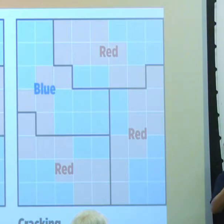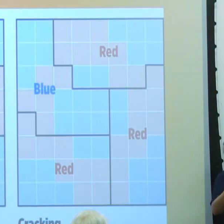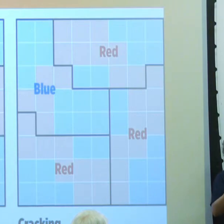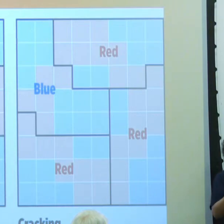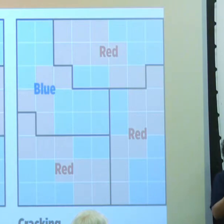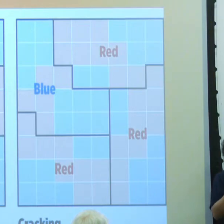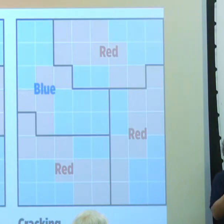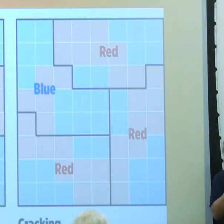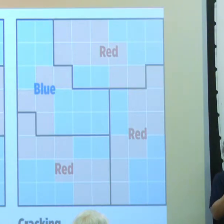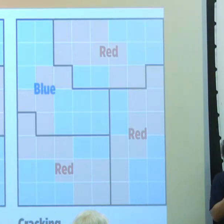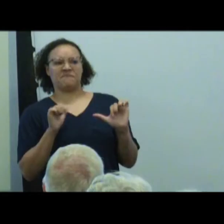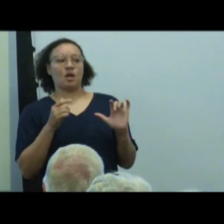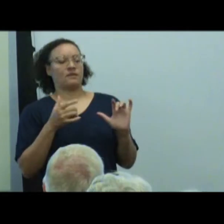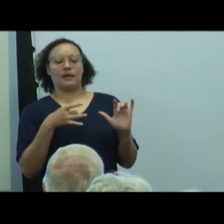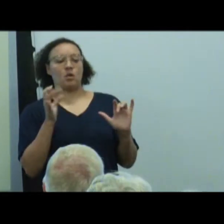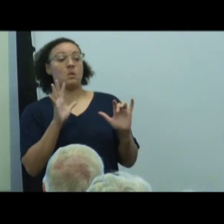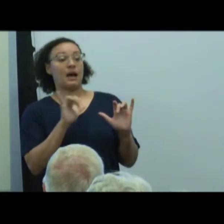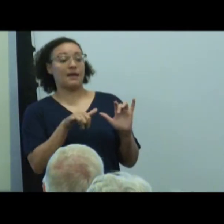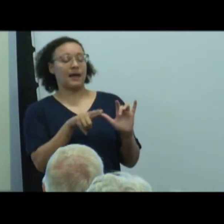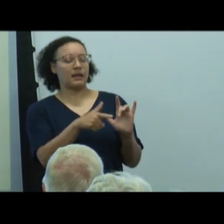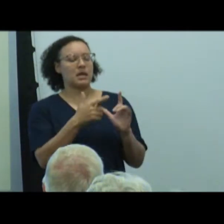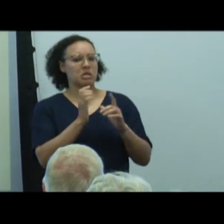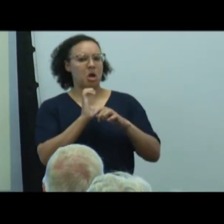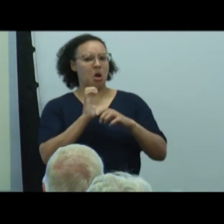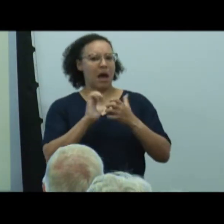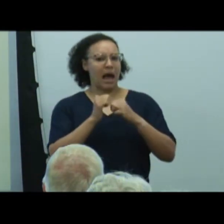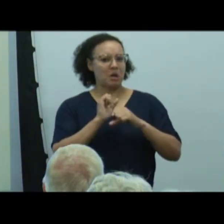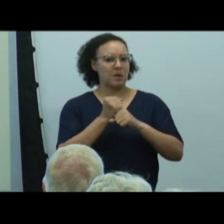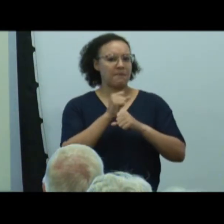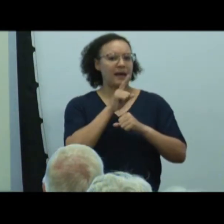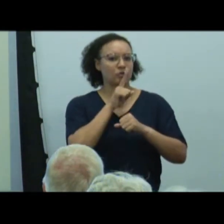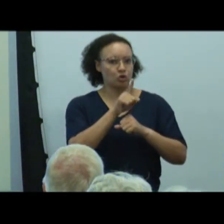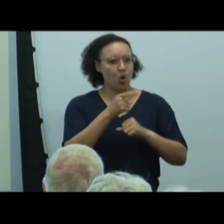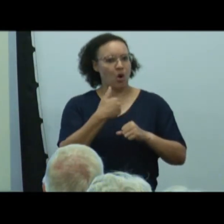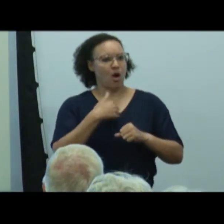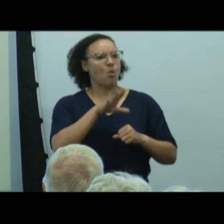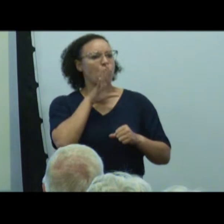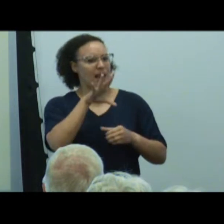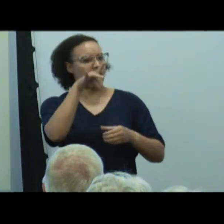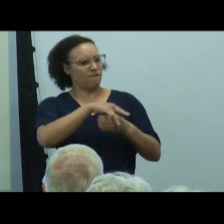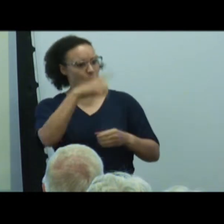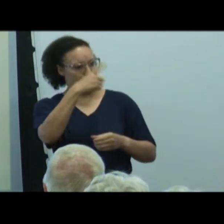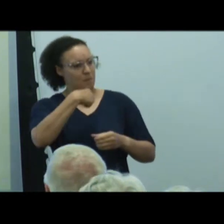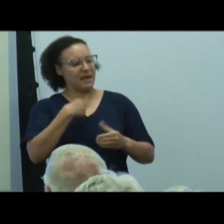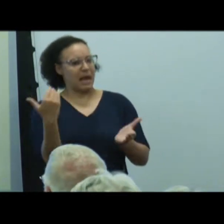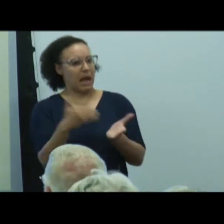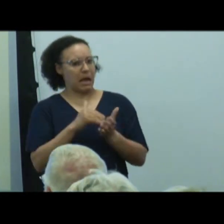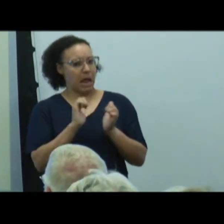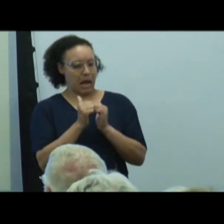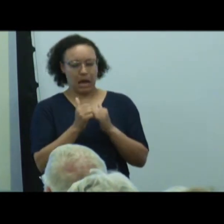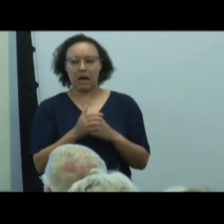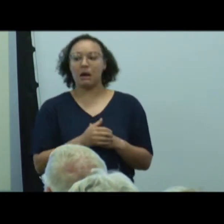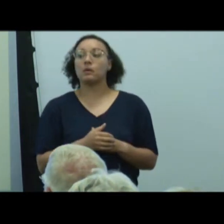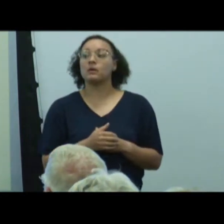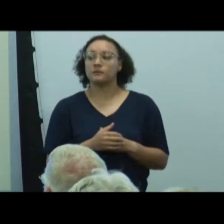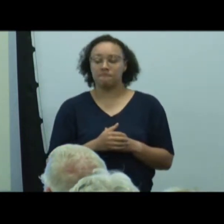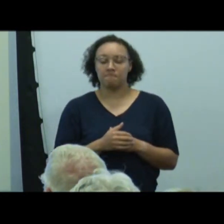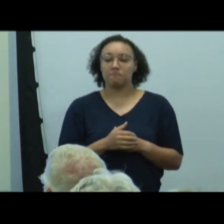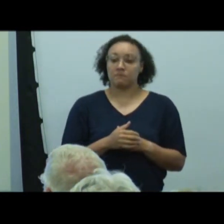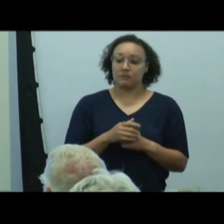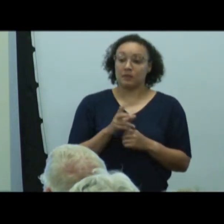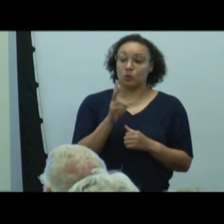do we assure that we incumbents get reelected? One of the techniques is